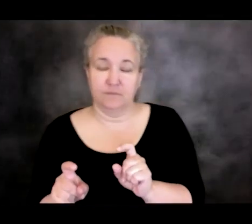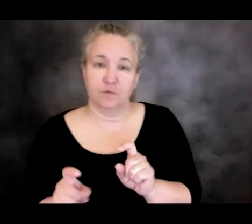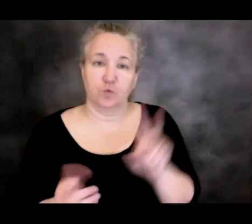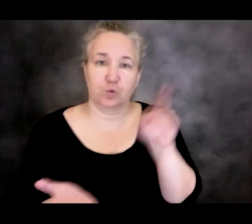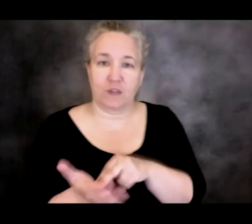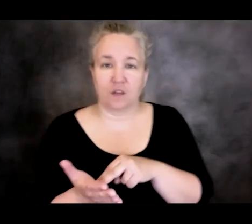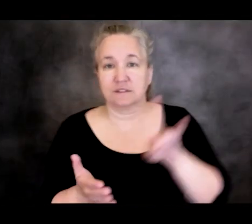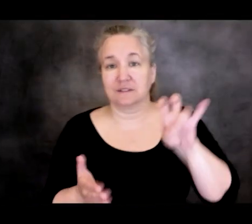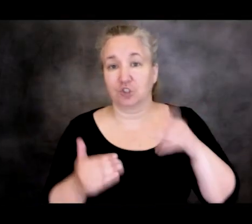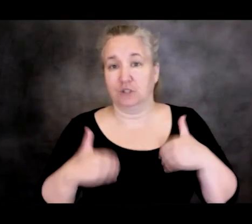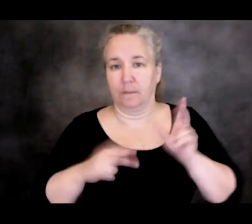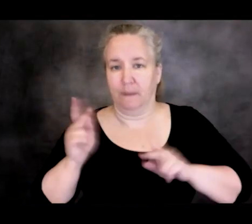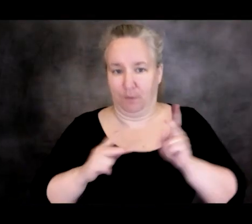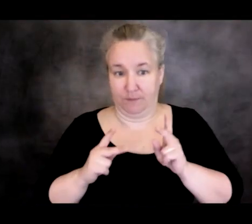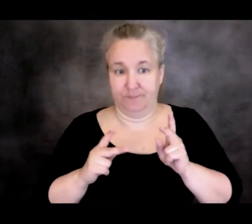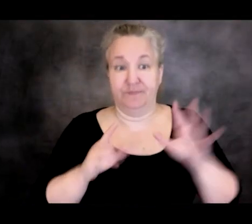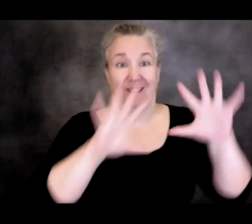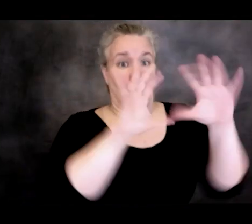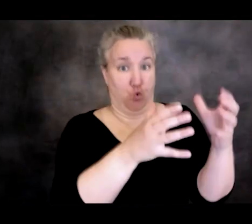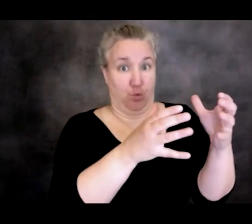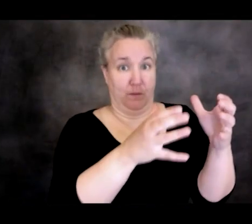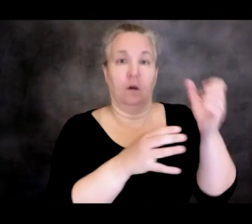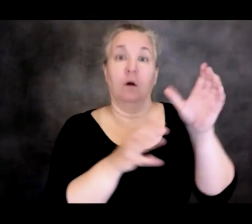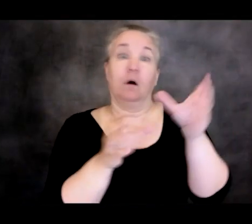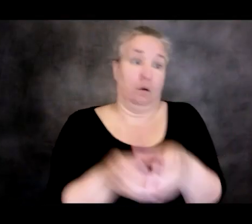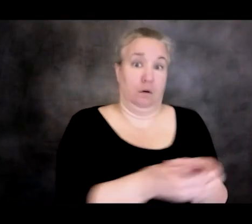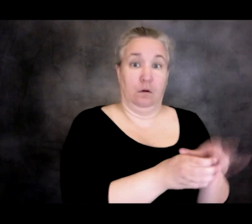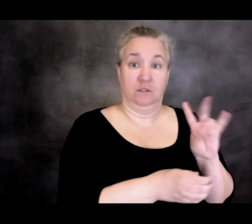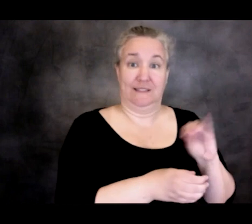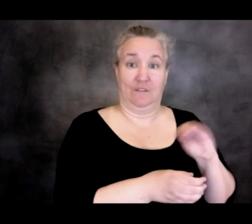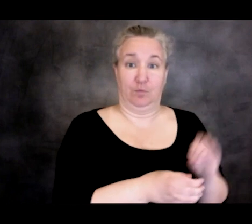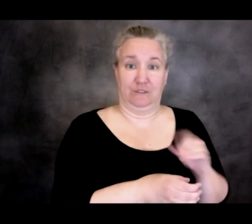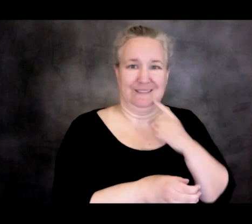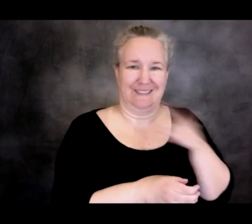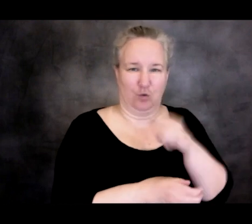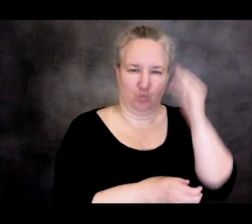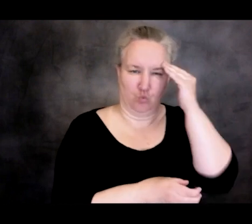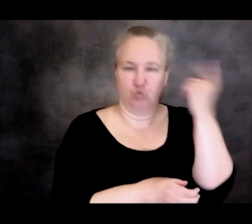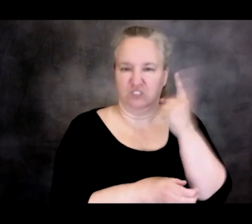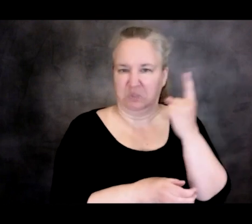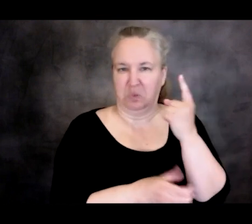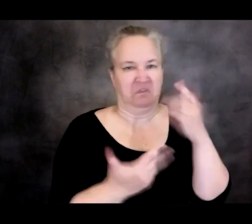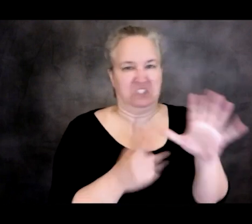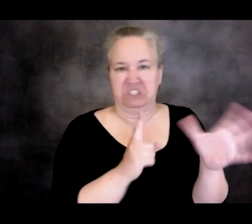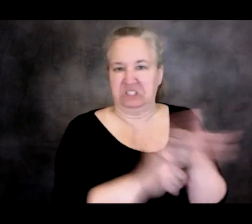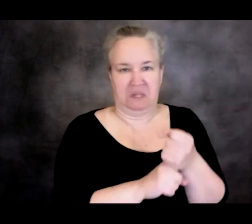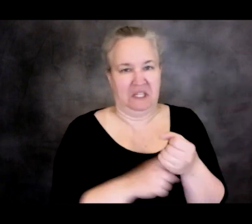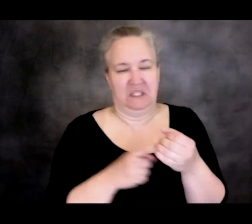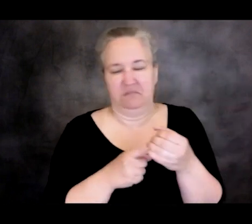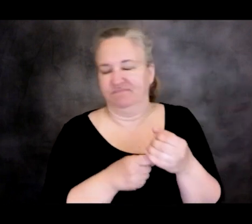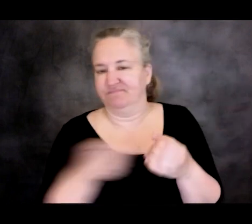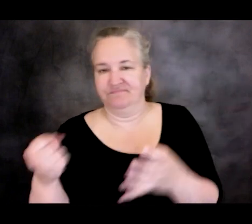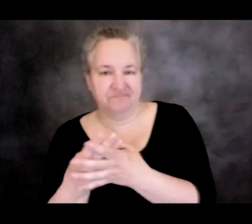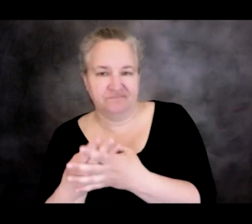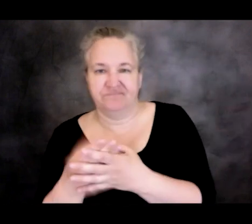people, 70% of those that we surveyed said they knew somebody who had been detained or deported, and more